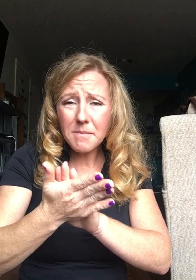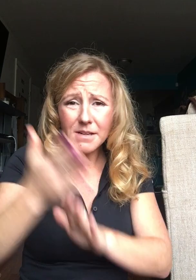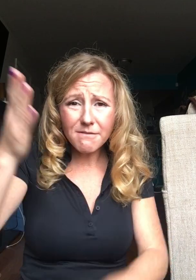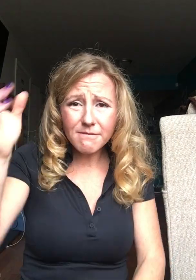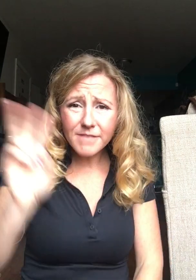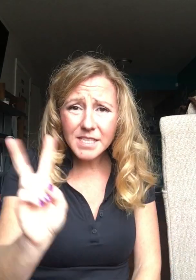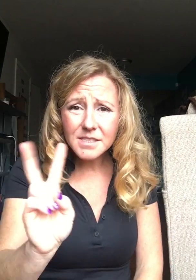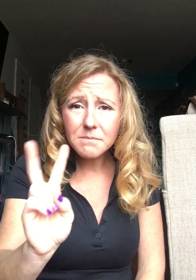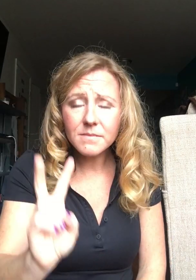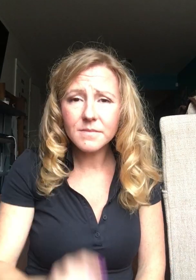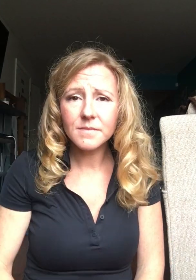becoming victim?